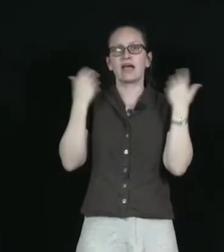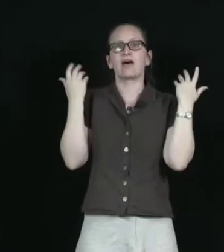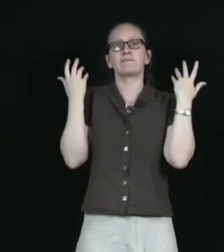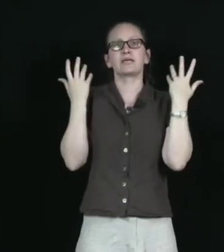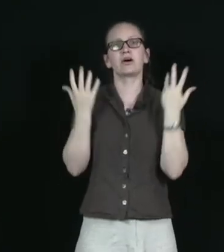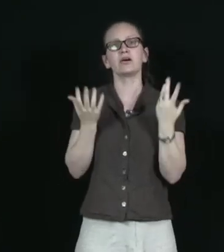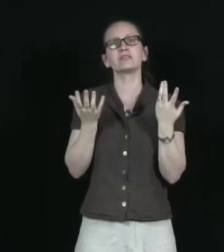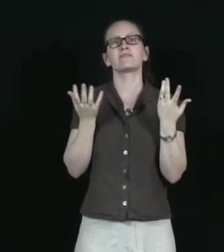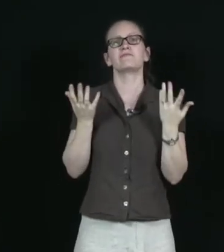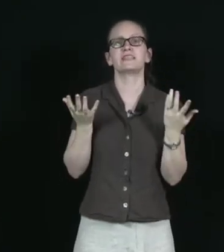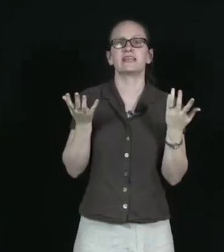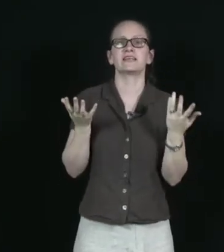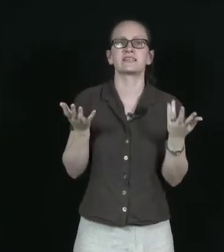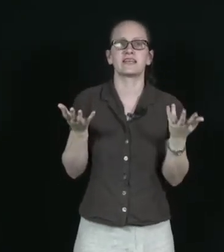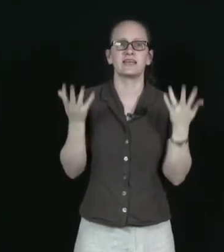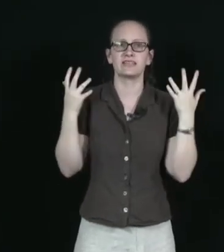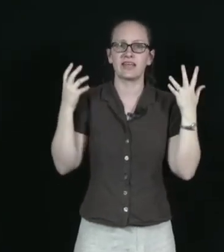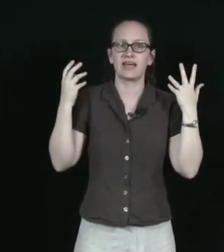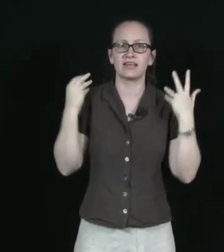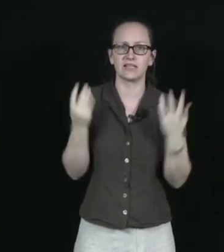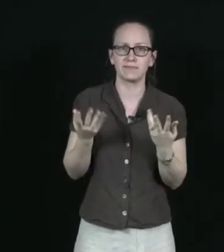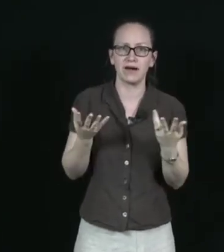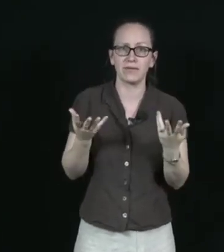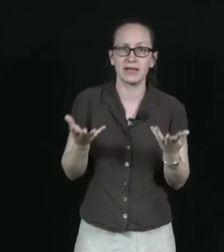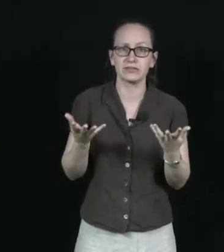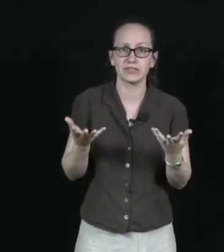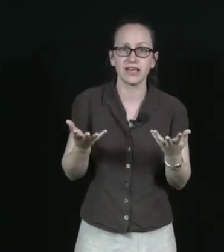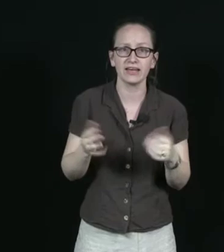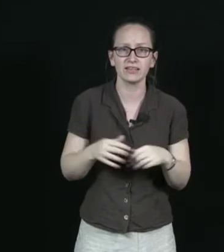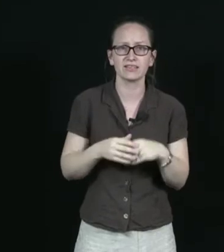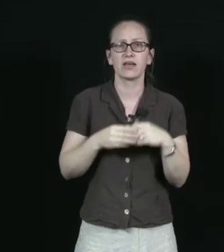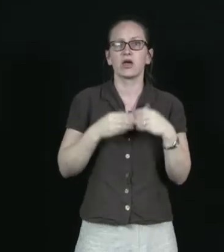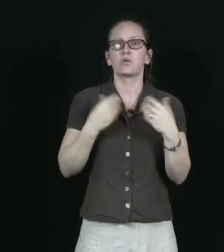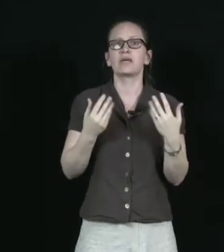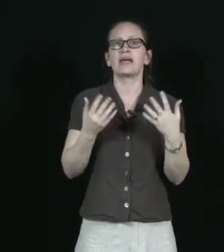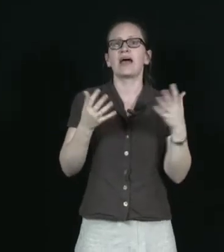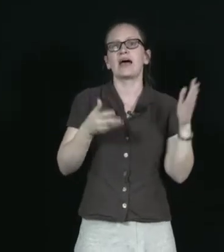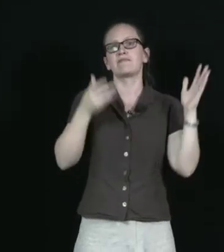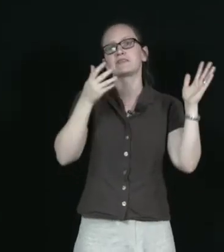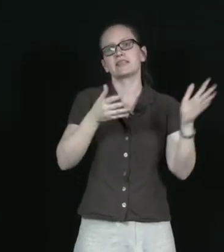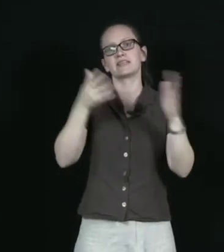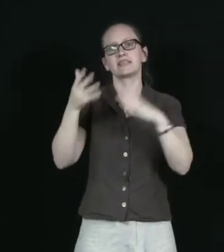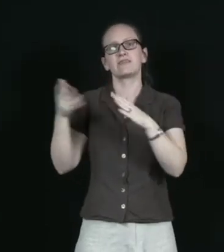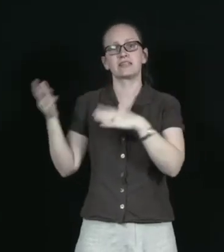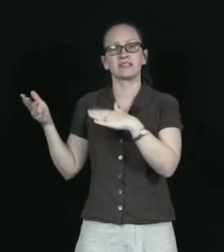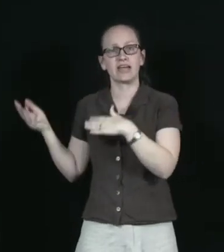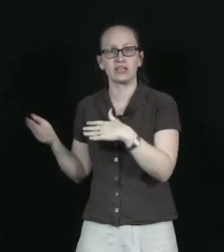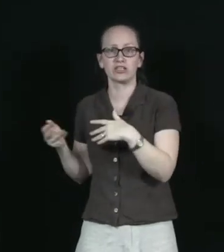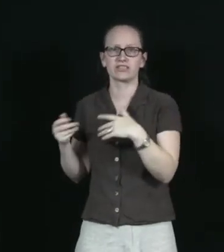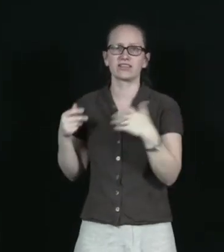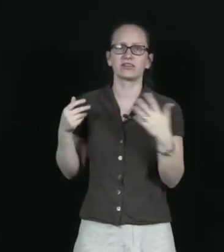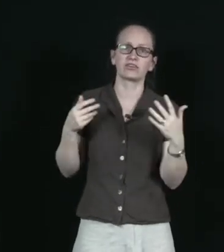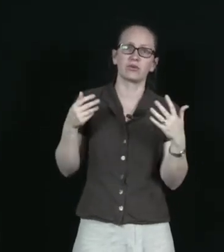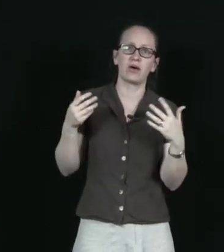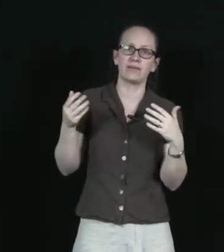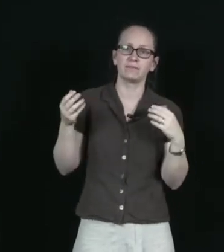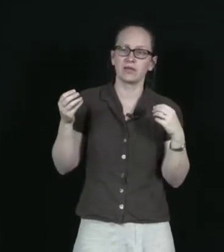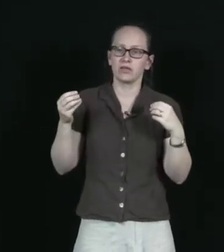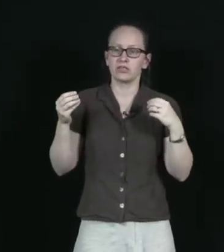Now, because physics is an experimental science, we have 6 investigations along the way.